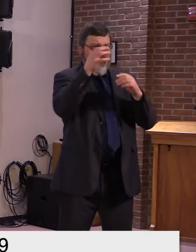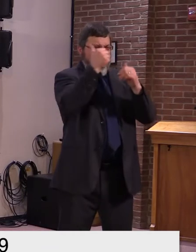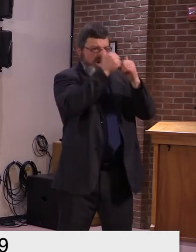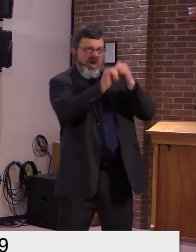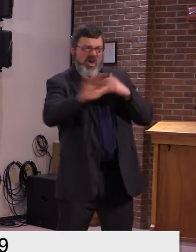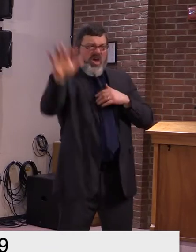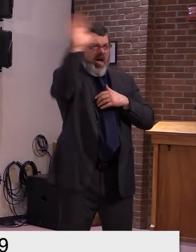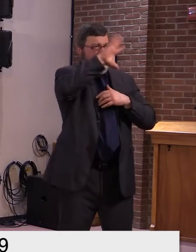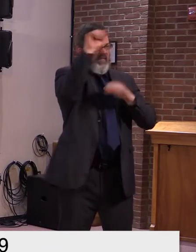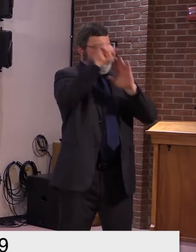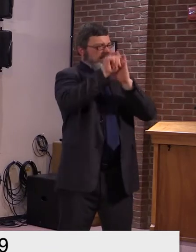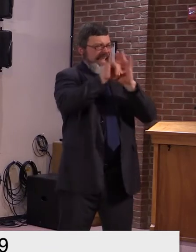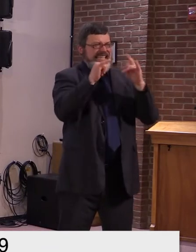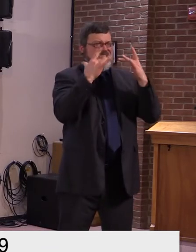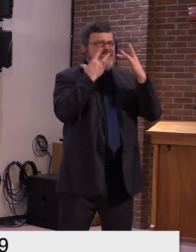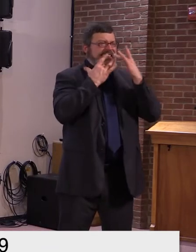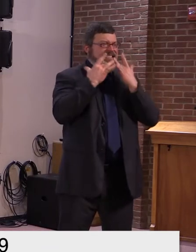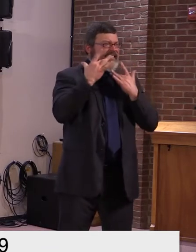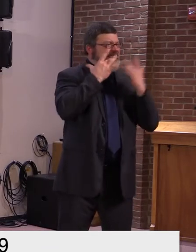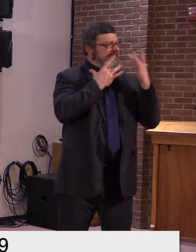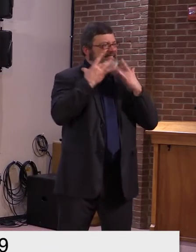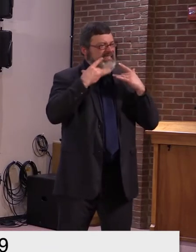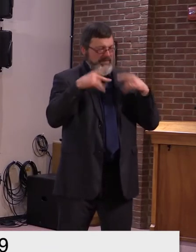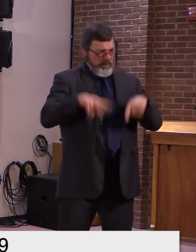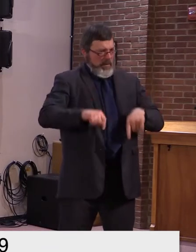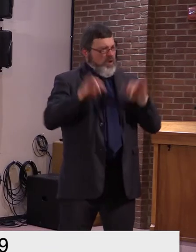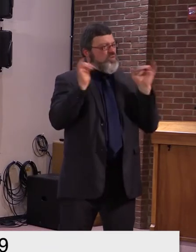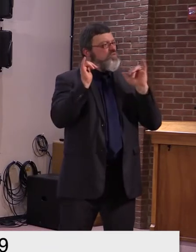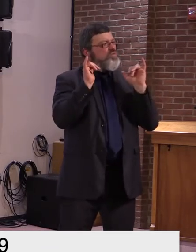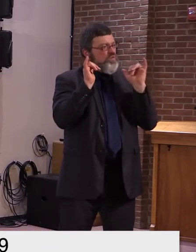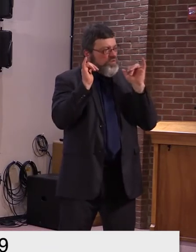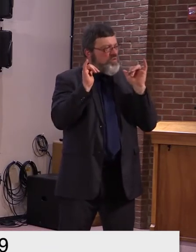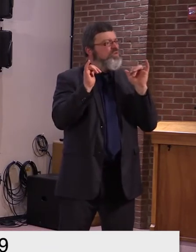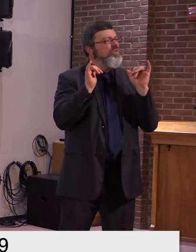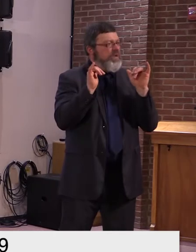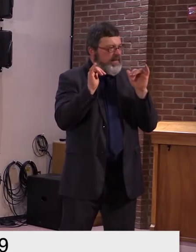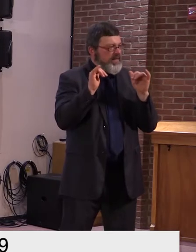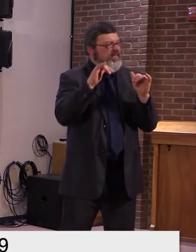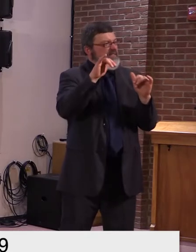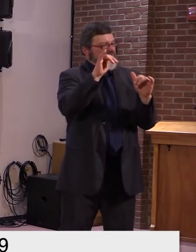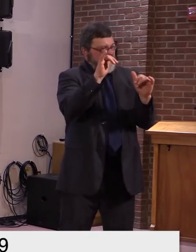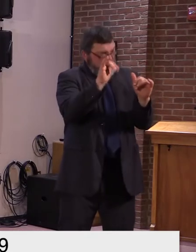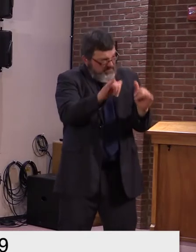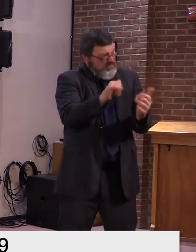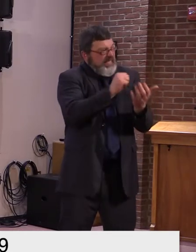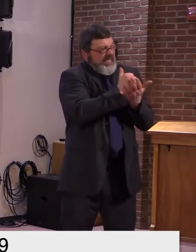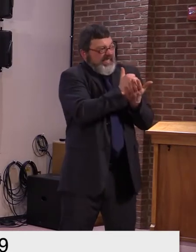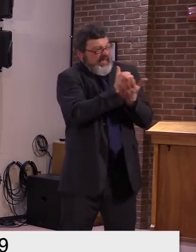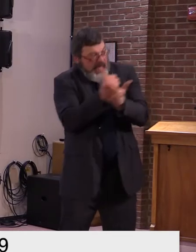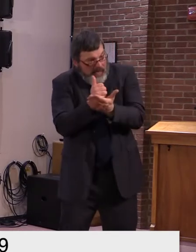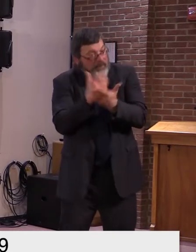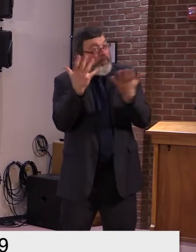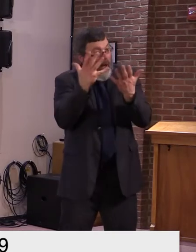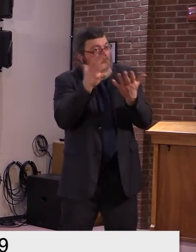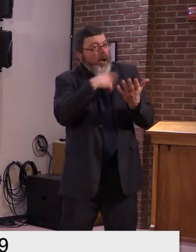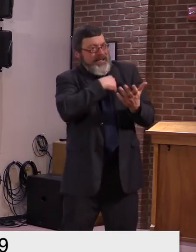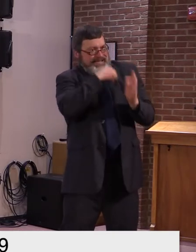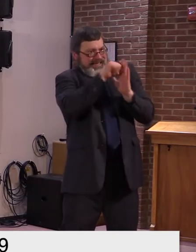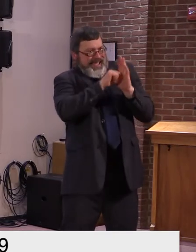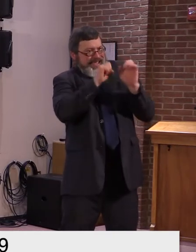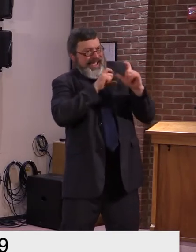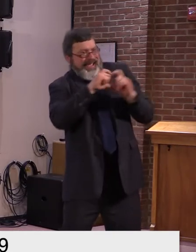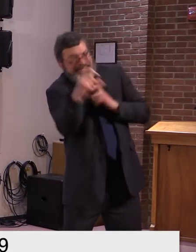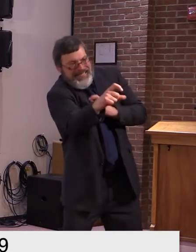legislature that allowed them to provide some help to hospitality, to tailor things to what we need here in the state of Vermont, is